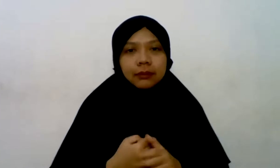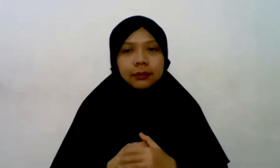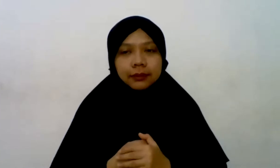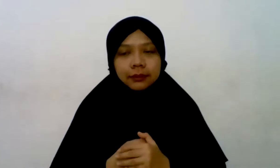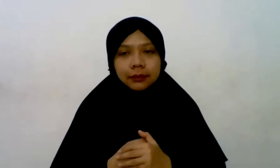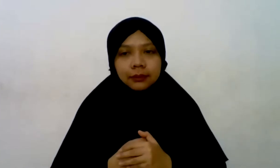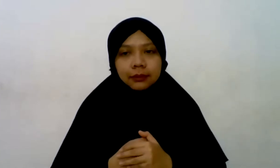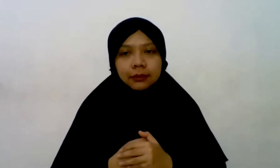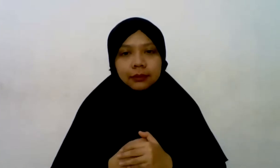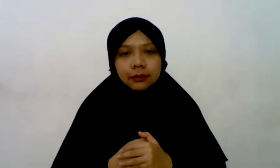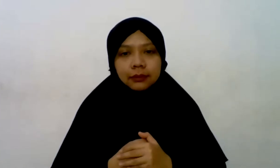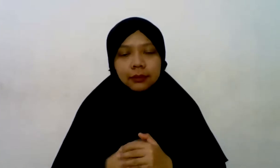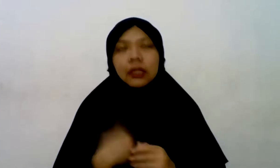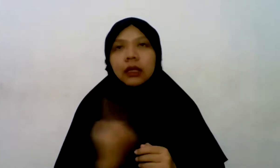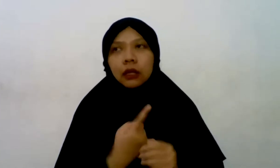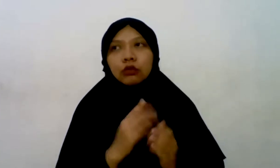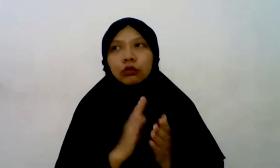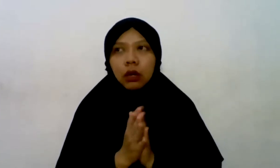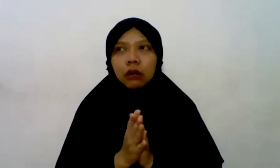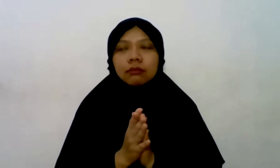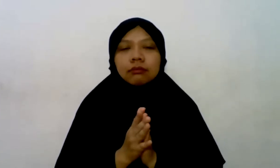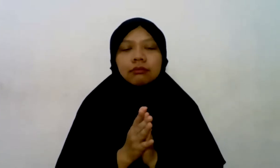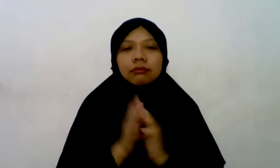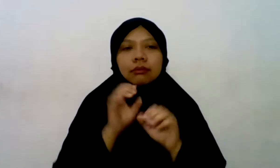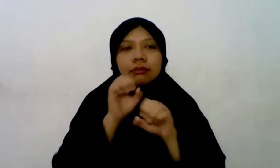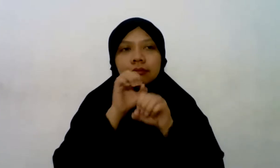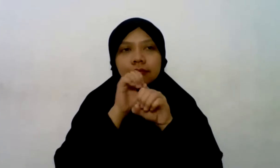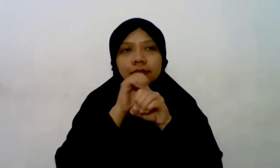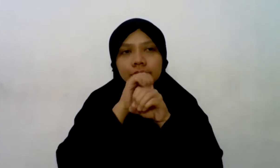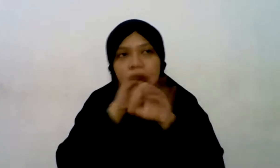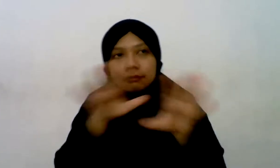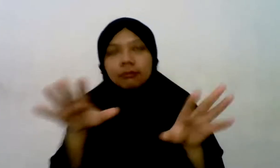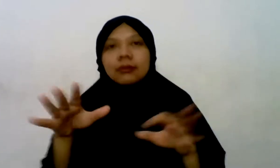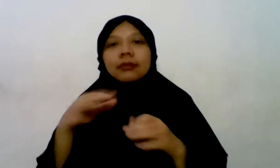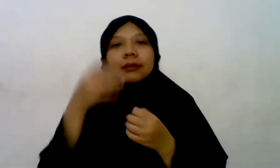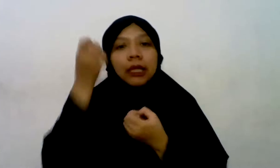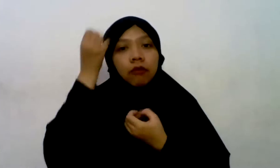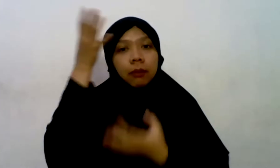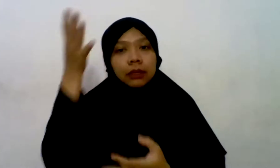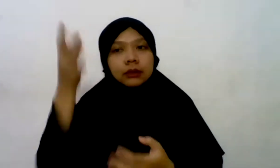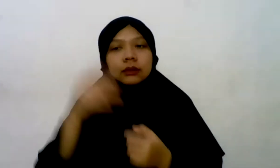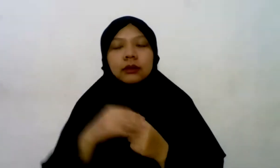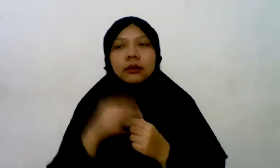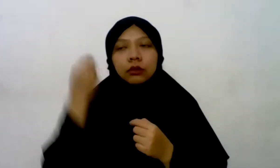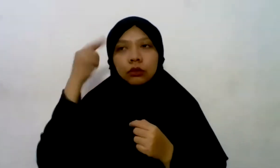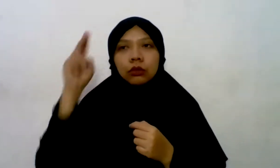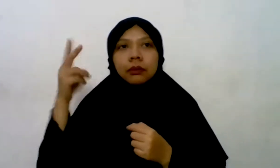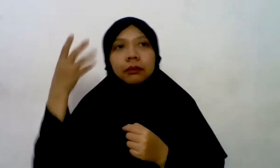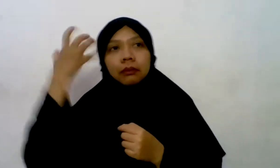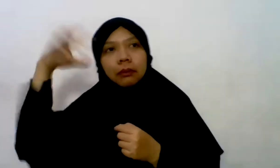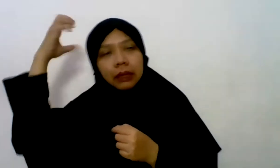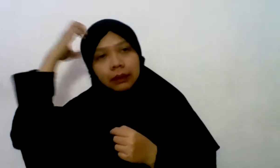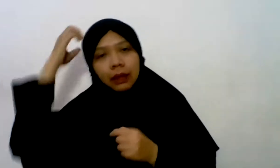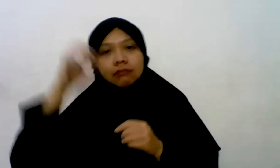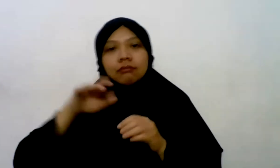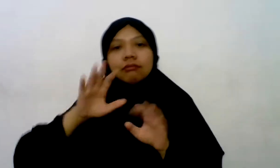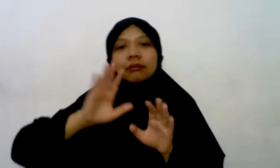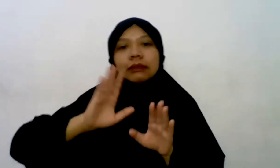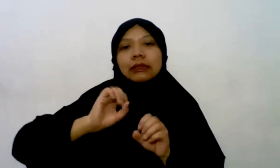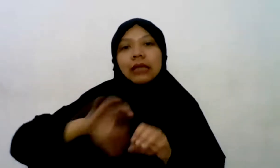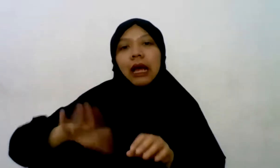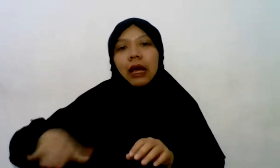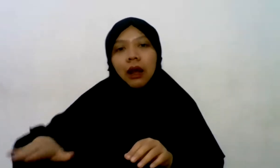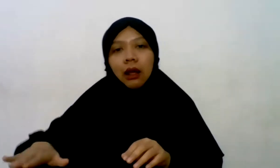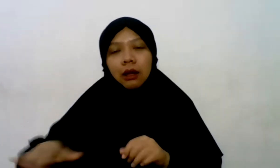And we also share all the information to the local government, for example, in Malang, in West, in